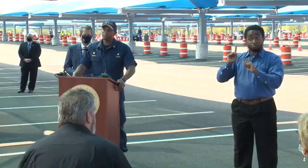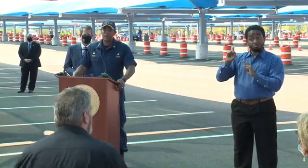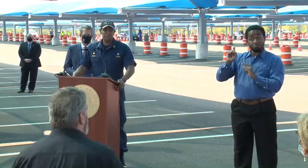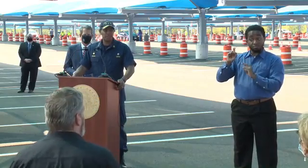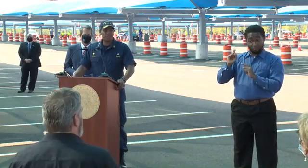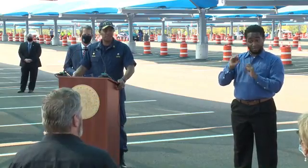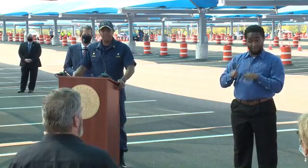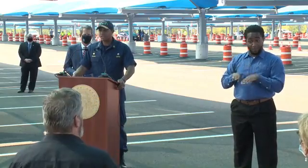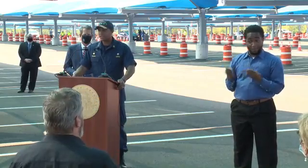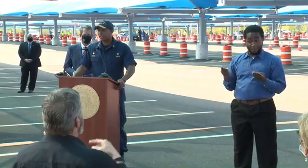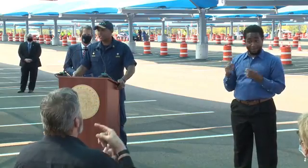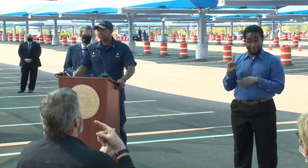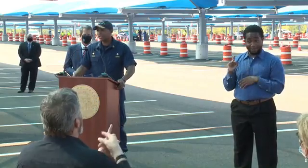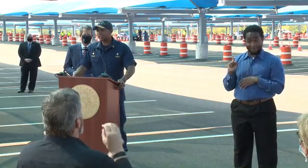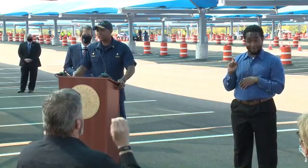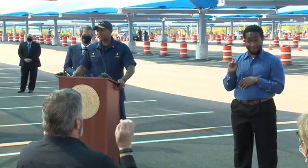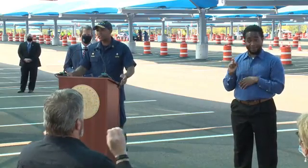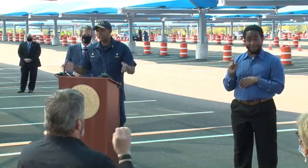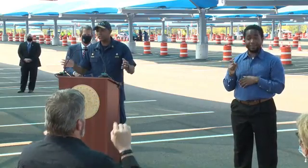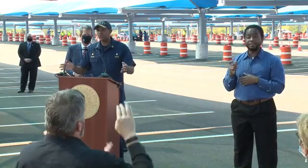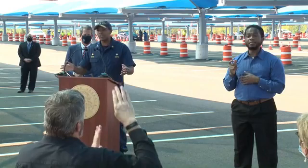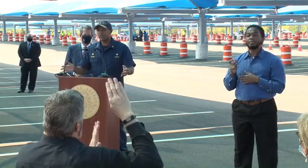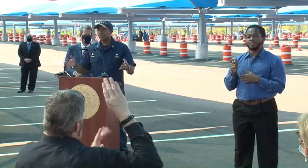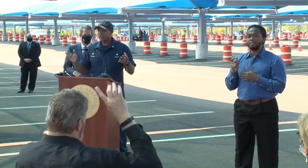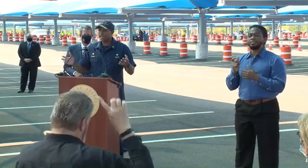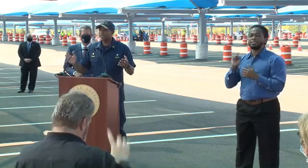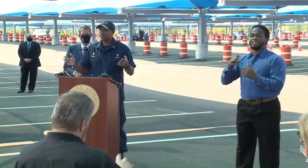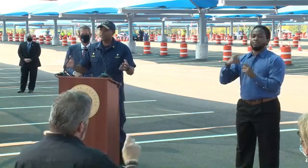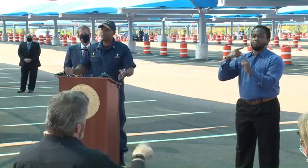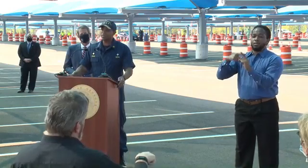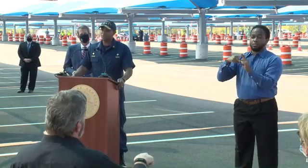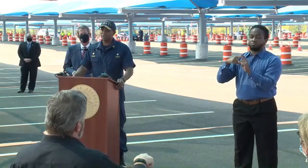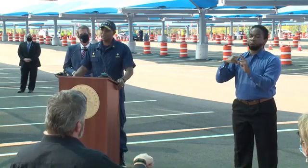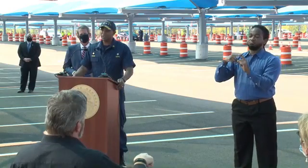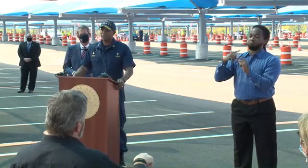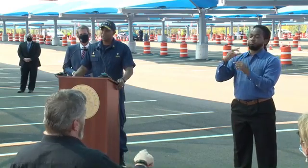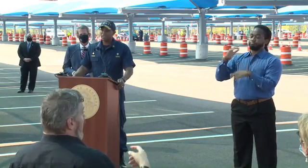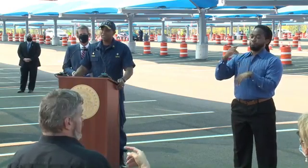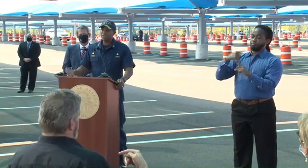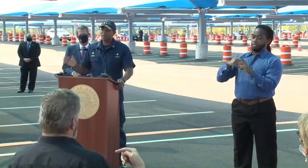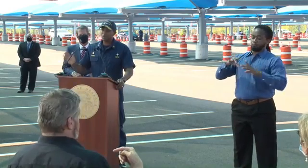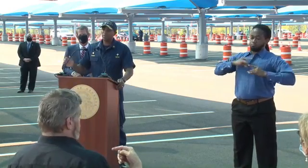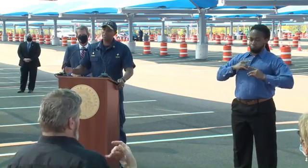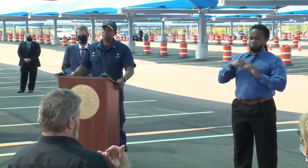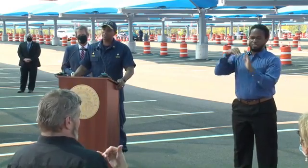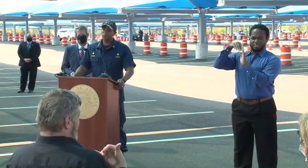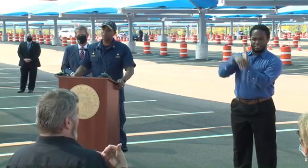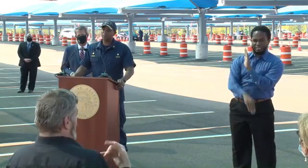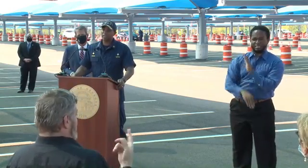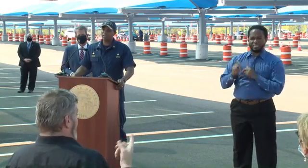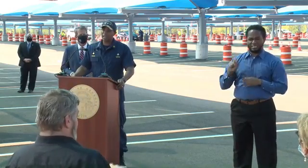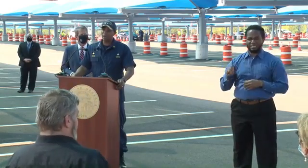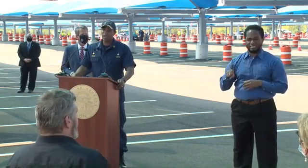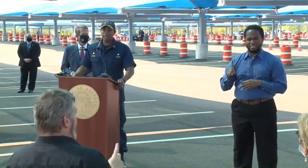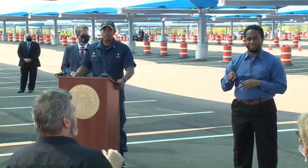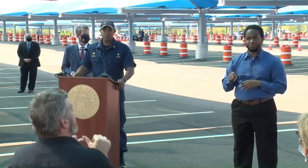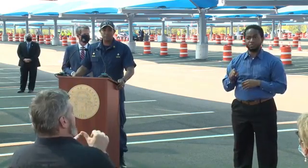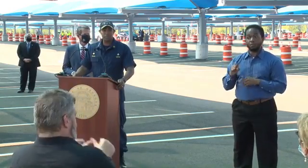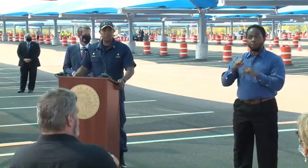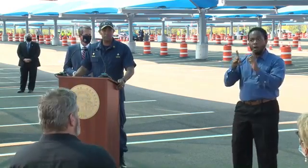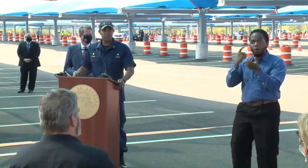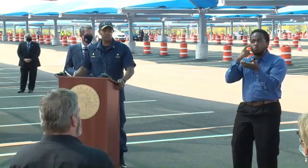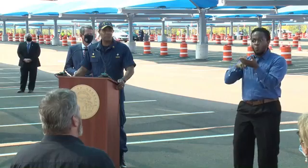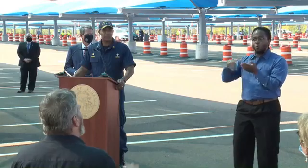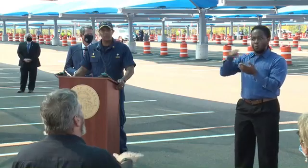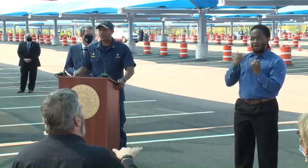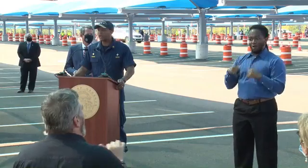down positivity rates and cases in Georgia like you have been doing. And the number one predictor of whether or not that will happen will be